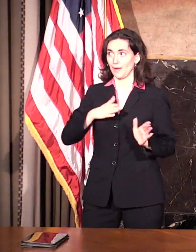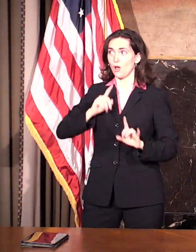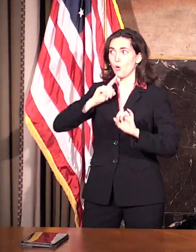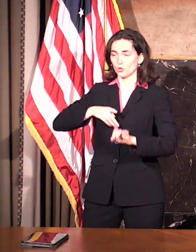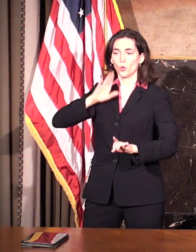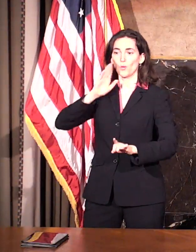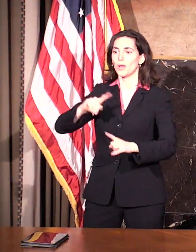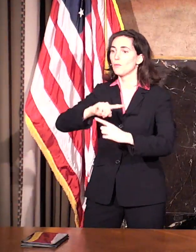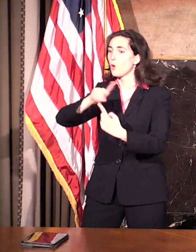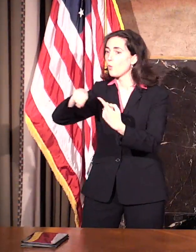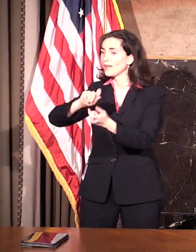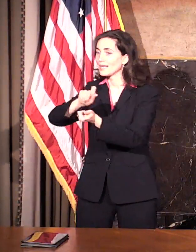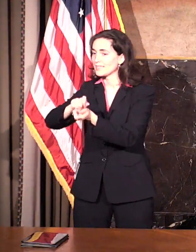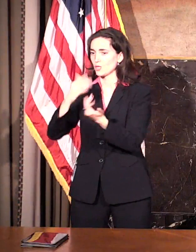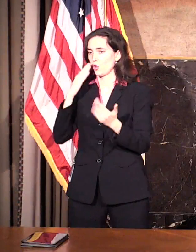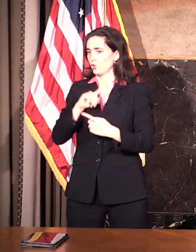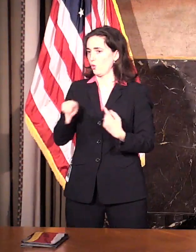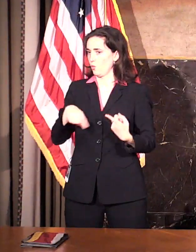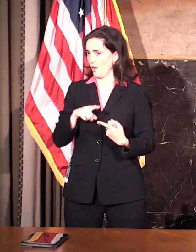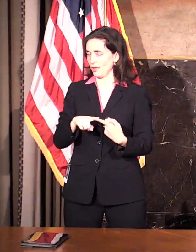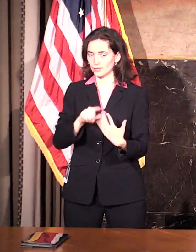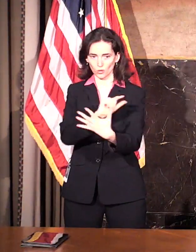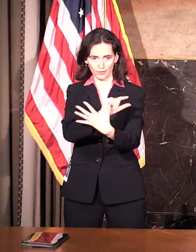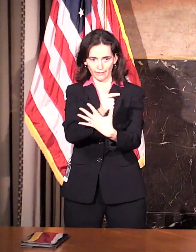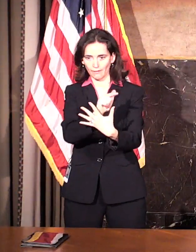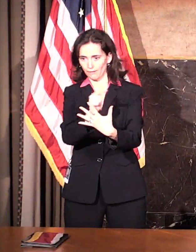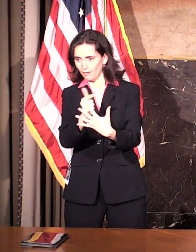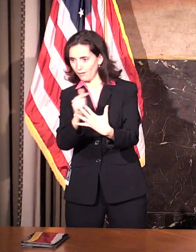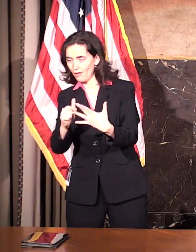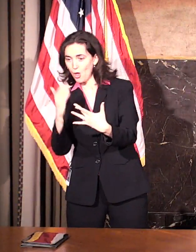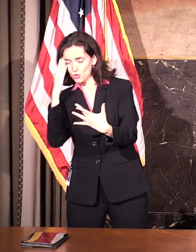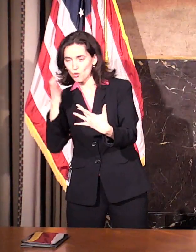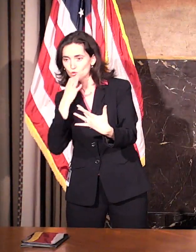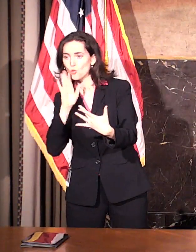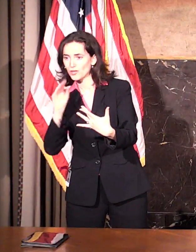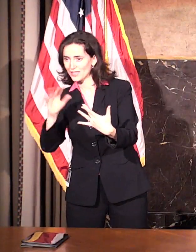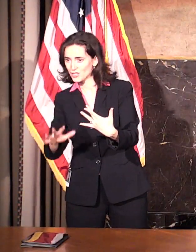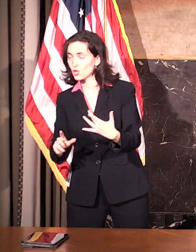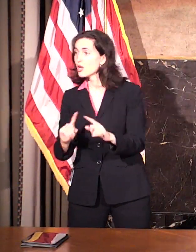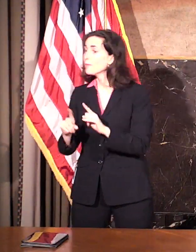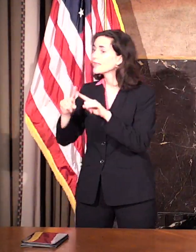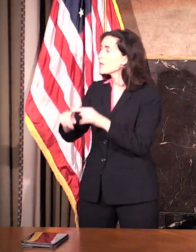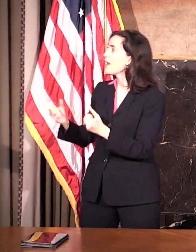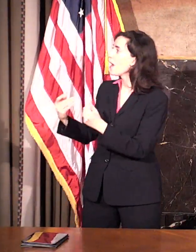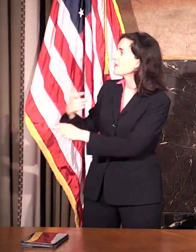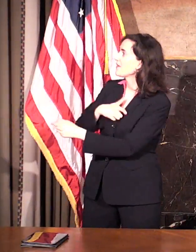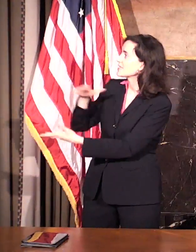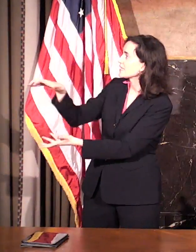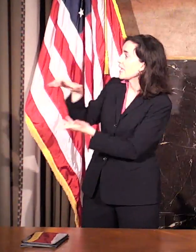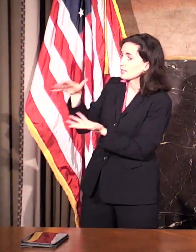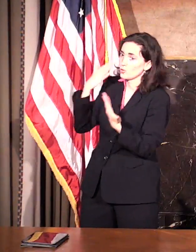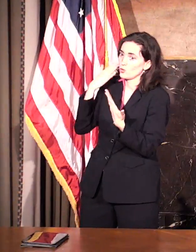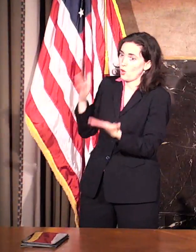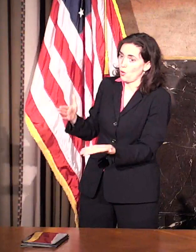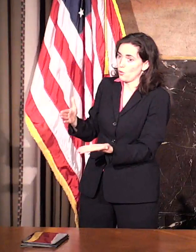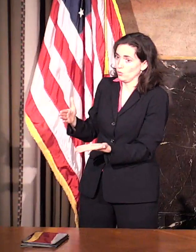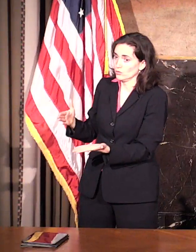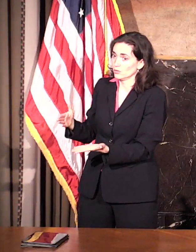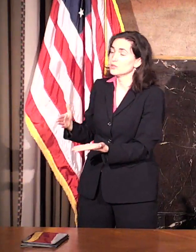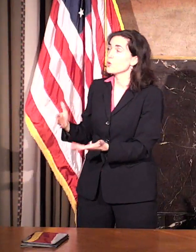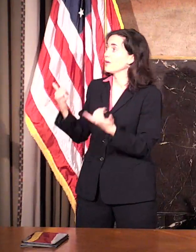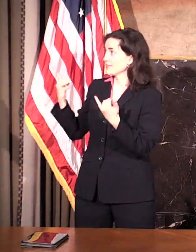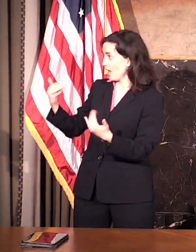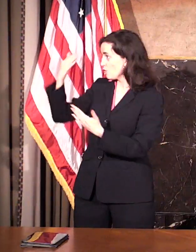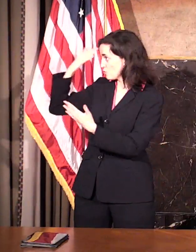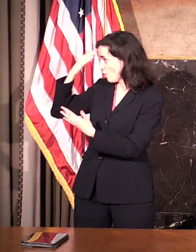when on the calendar because we didn't know what our allocation of vaccines were going to be over time and what the uptake was going to